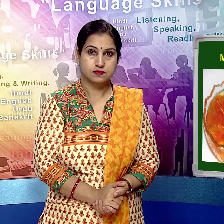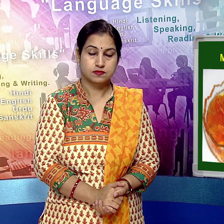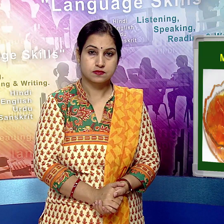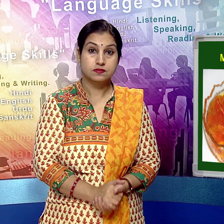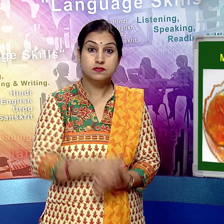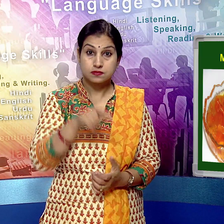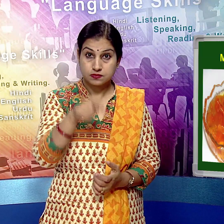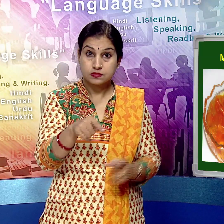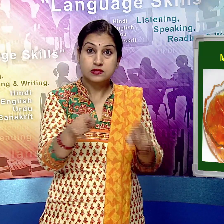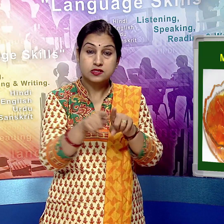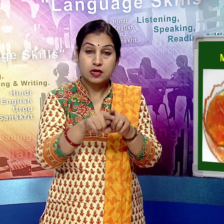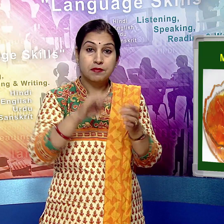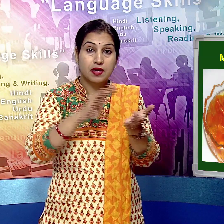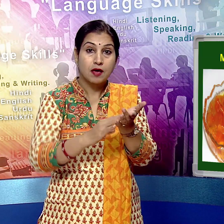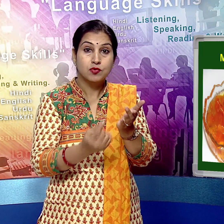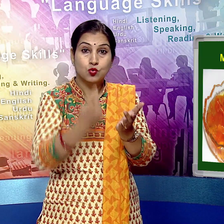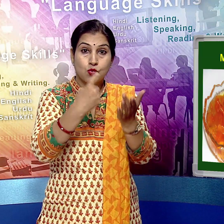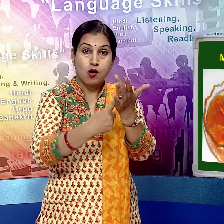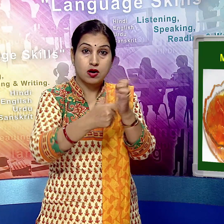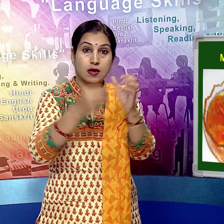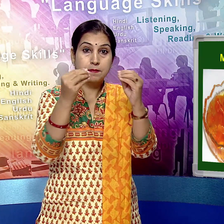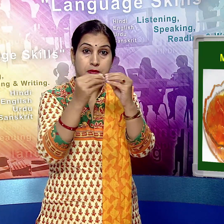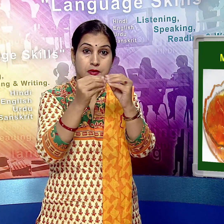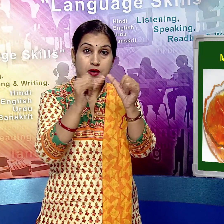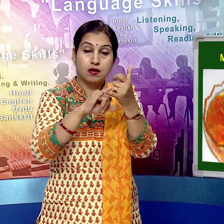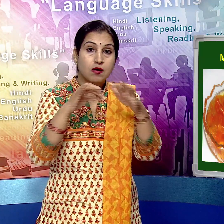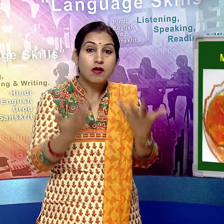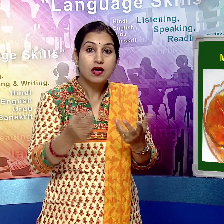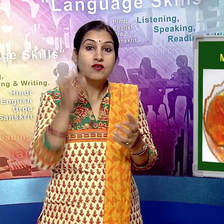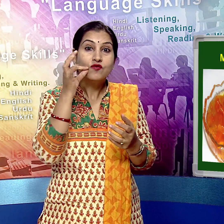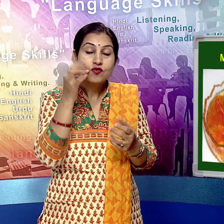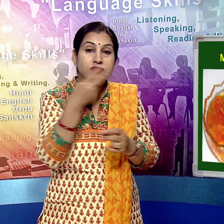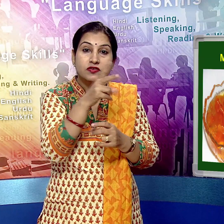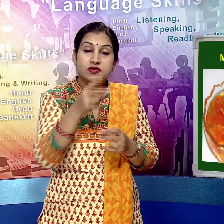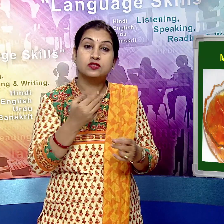Murabbas are made by boiling the fruit in sugar solution